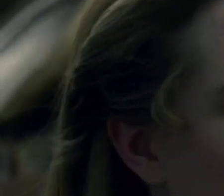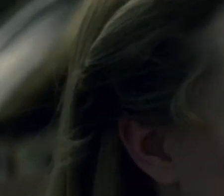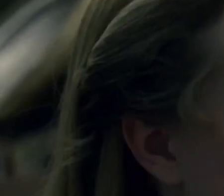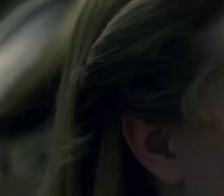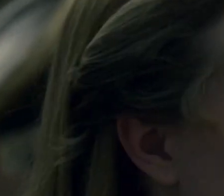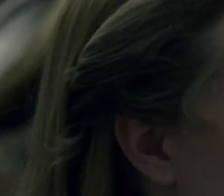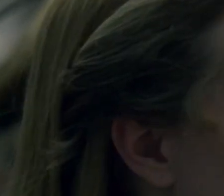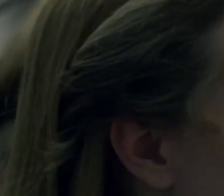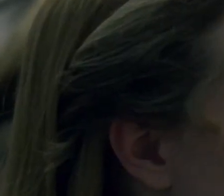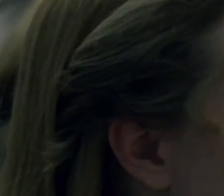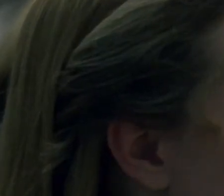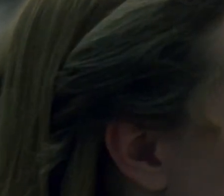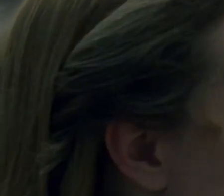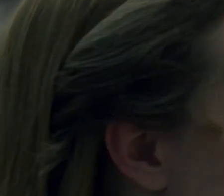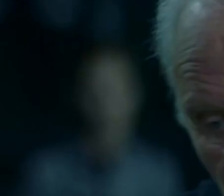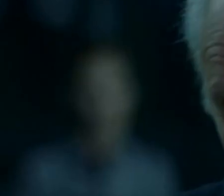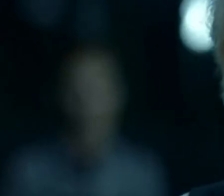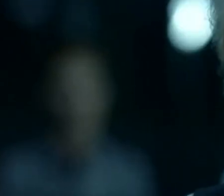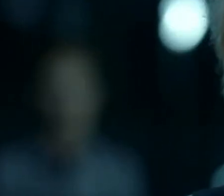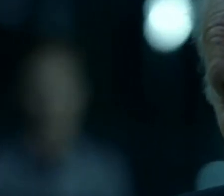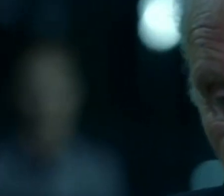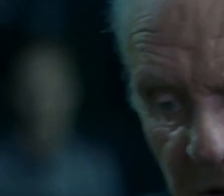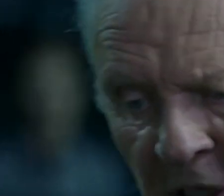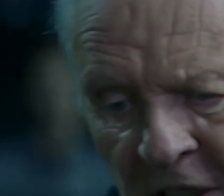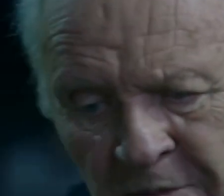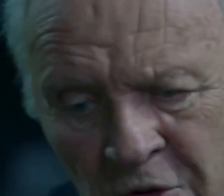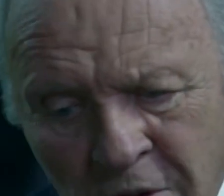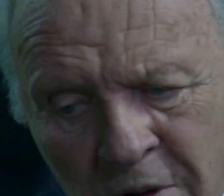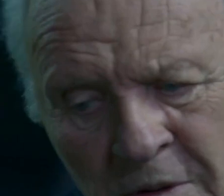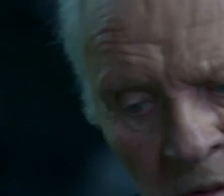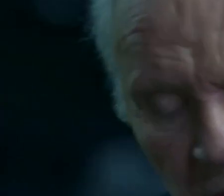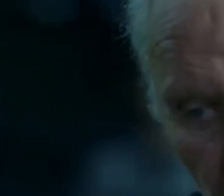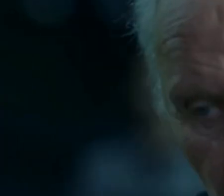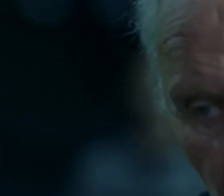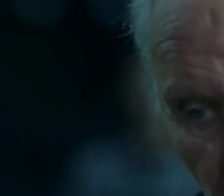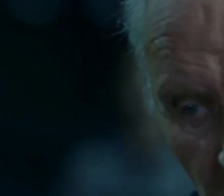The only thing your story tells me, Mr. Sizemore,